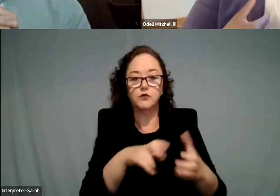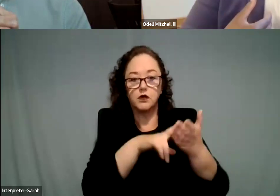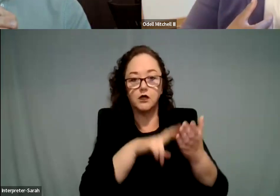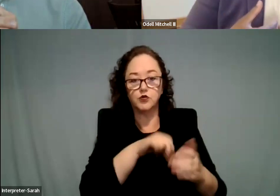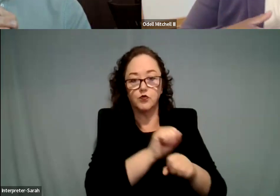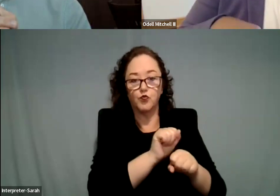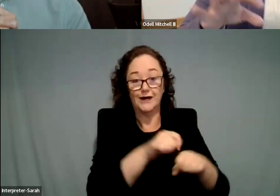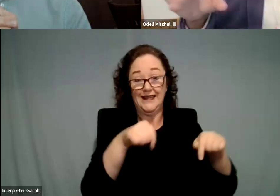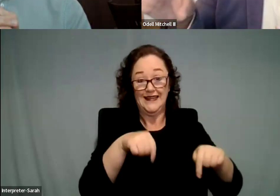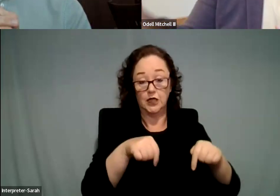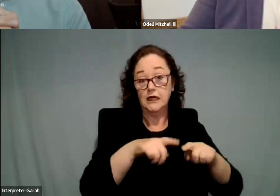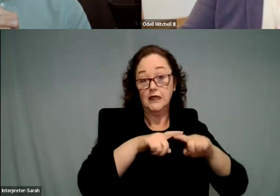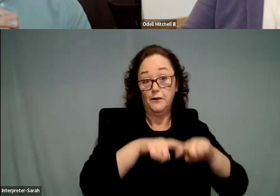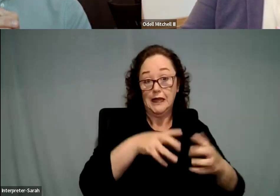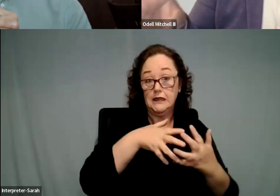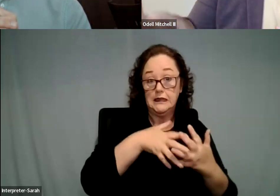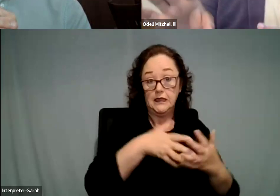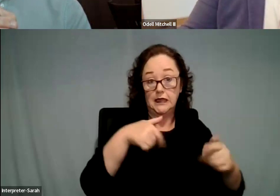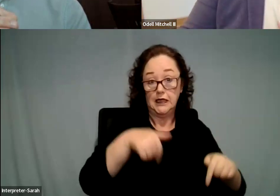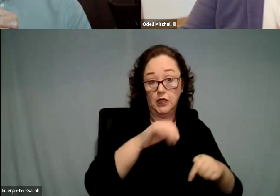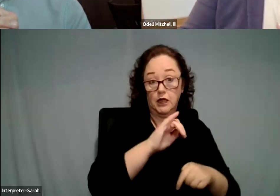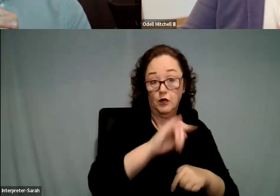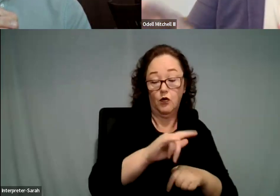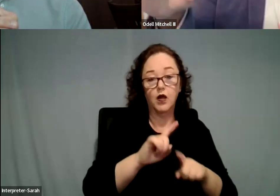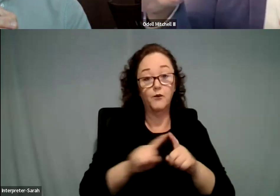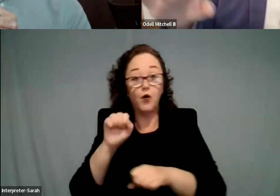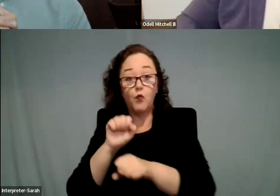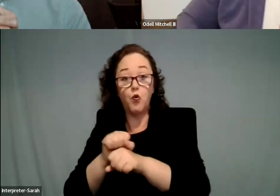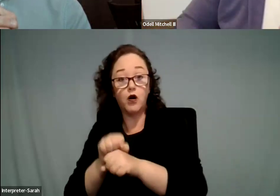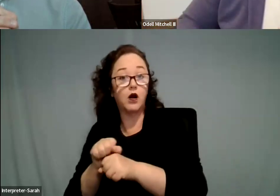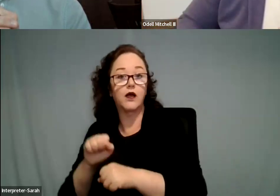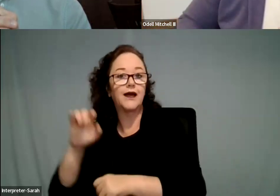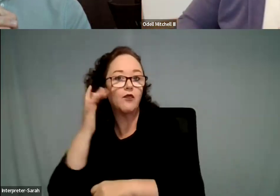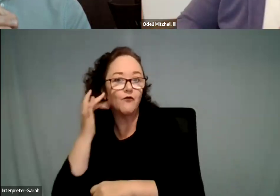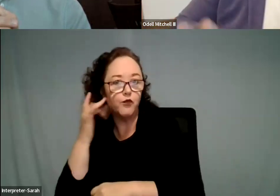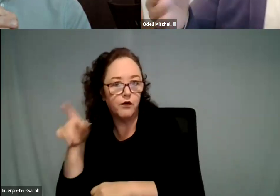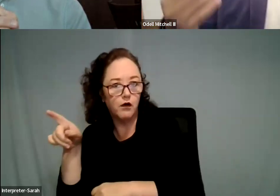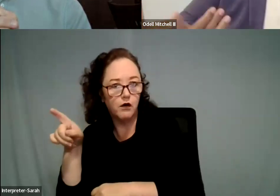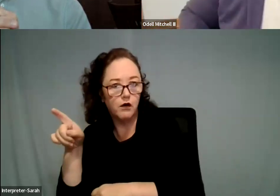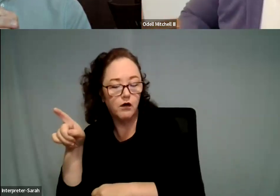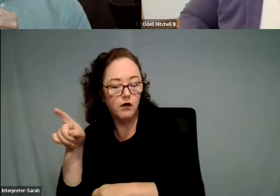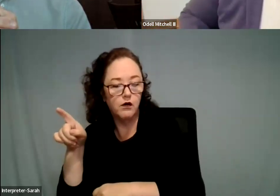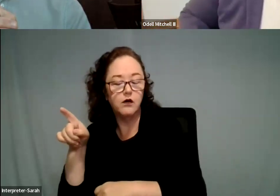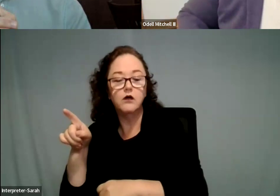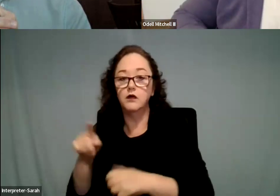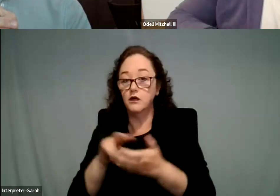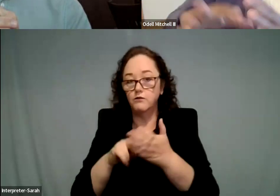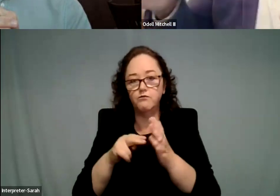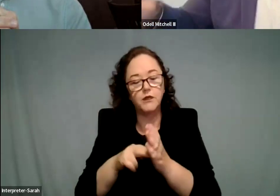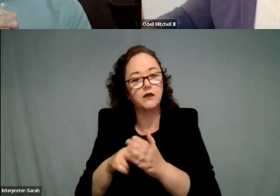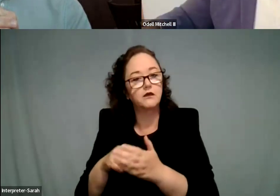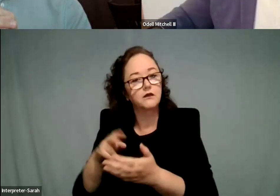they're based here in Illinois, but the work that they're going to be doing is going to be in California, then you're likely going to be and should be signing an